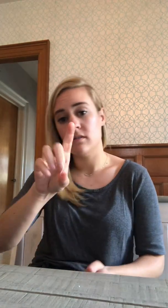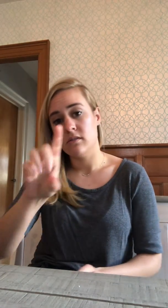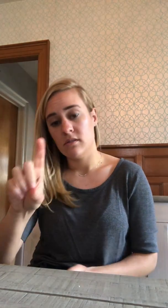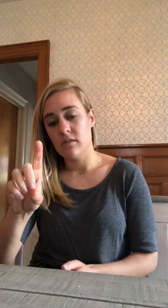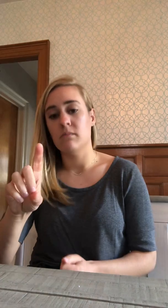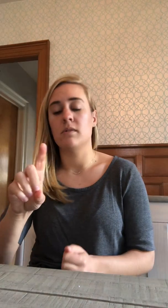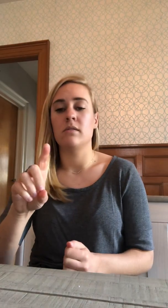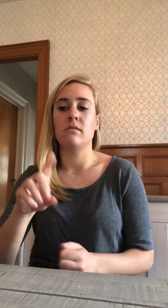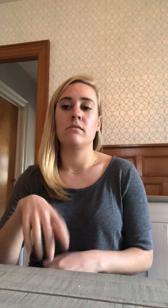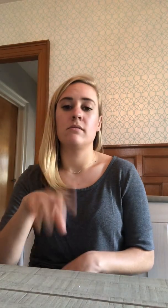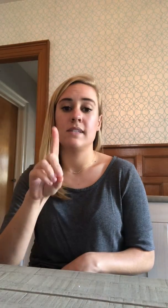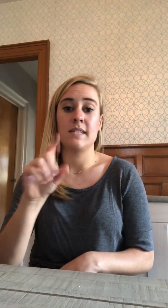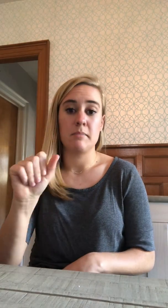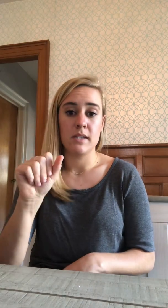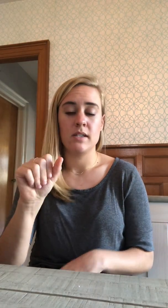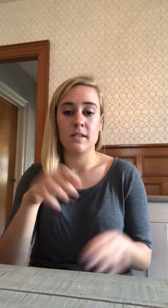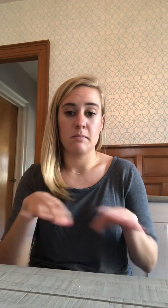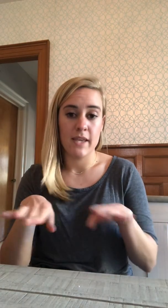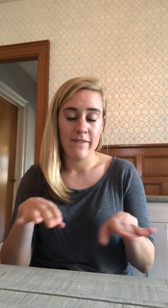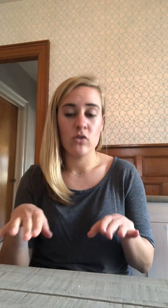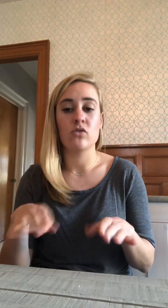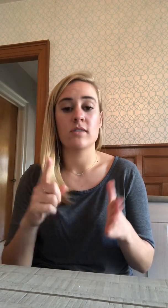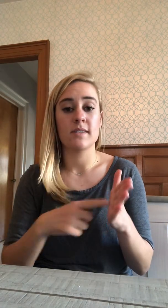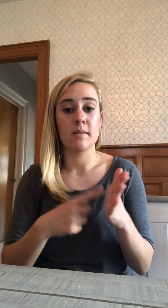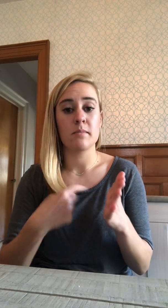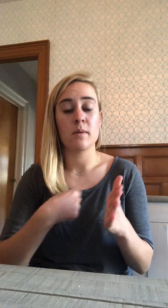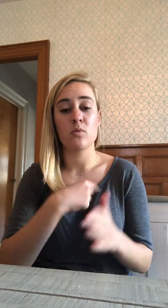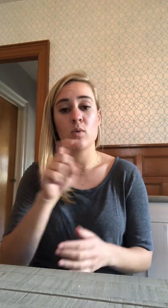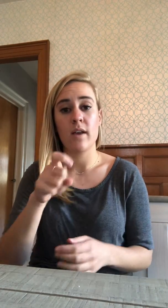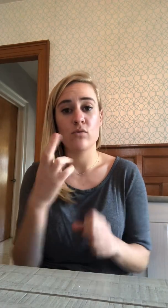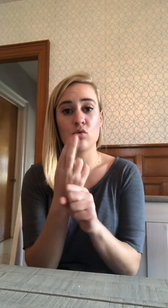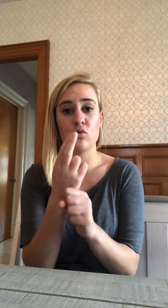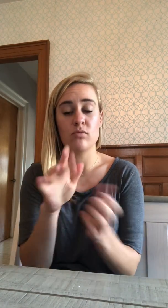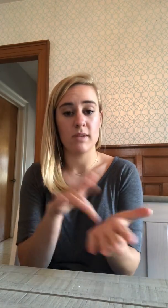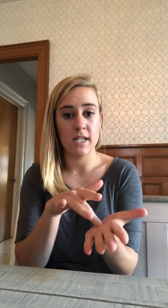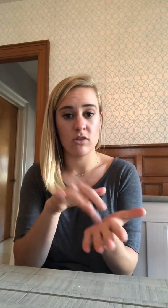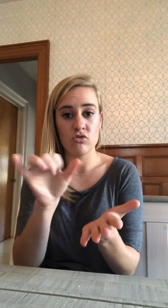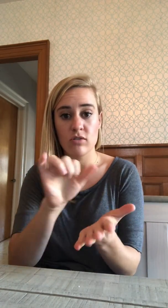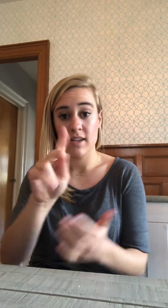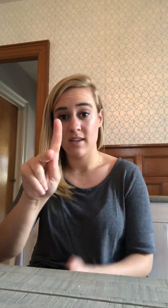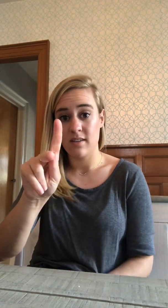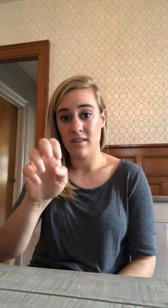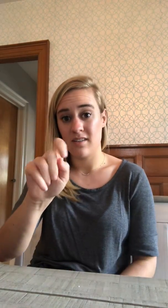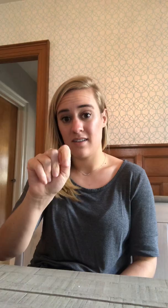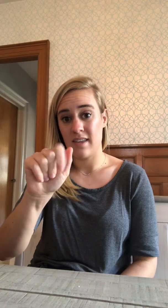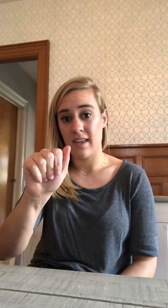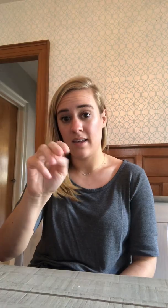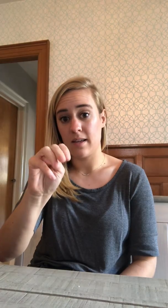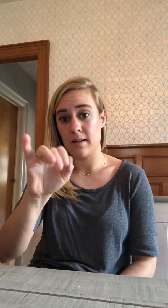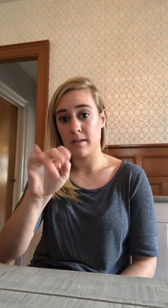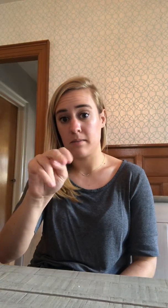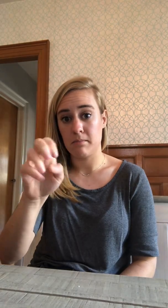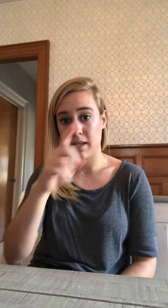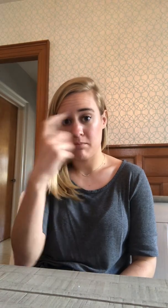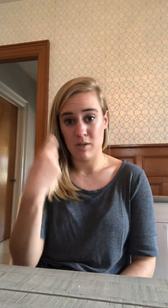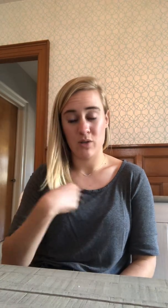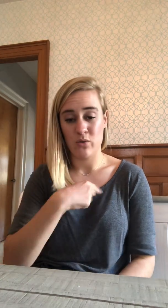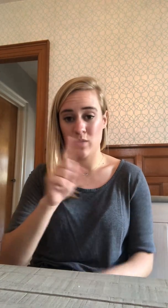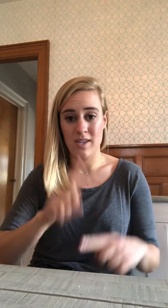is sometimes we need to use medications like ketamine because we cannot start IVs and cannot get the